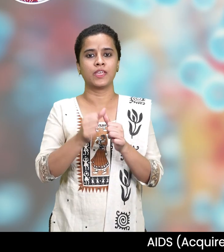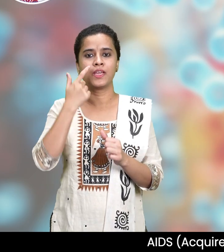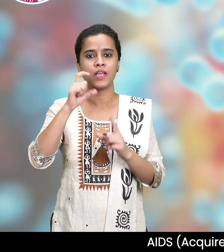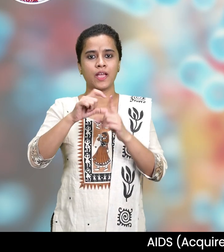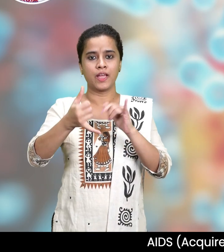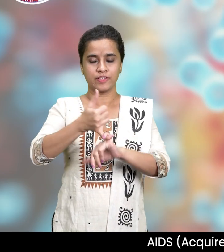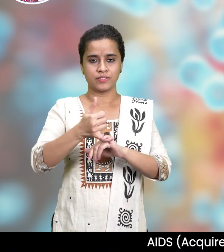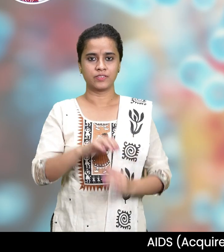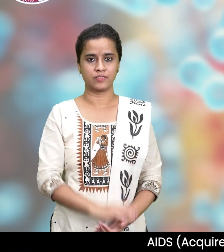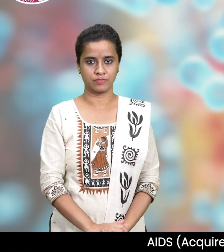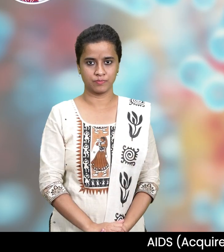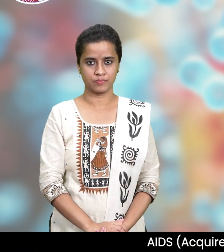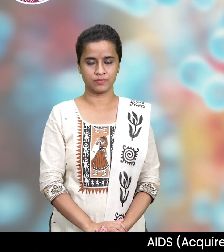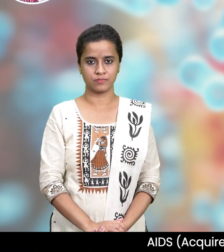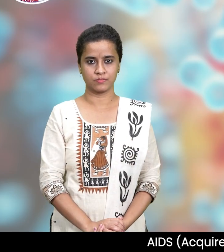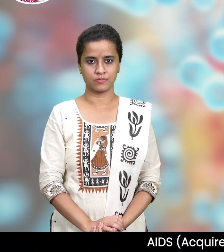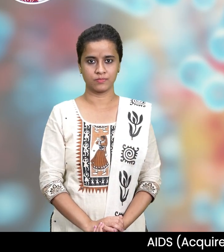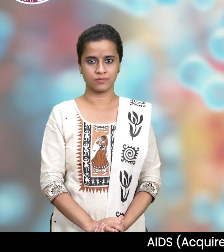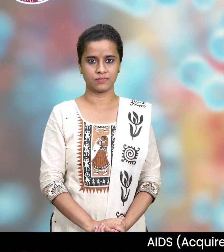AIDS, acquired